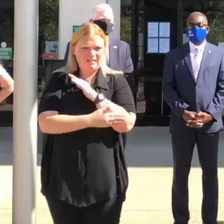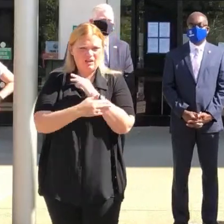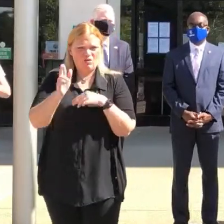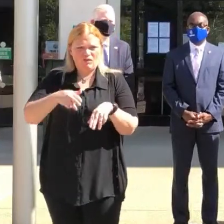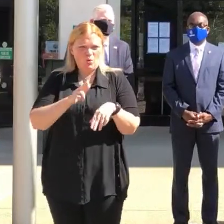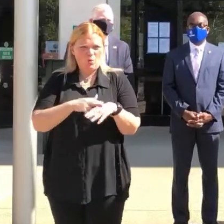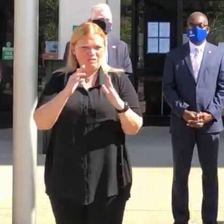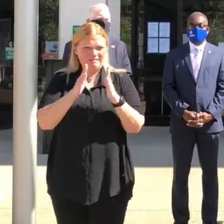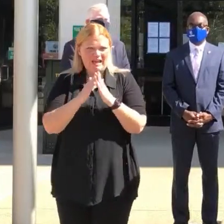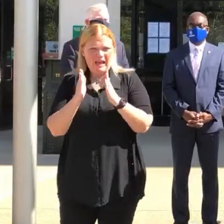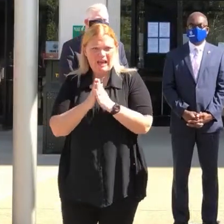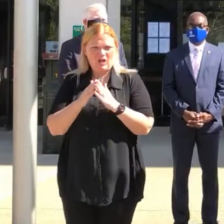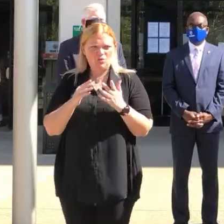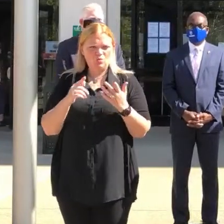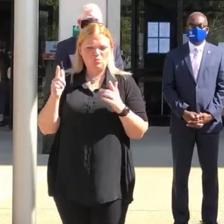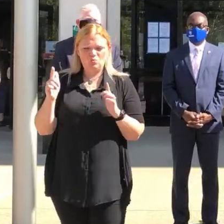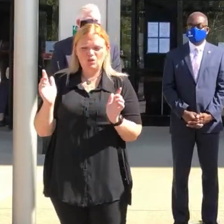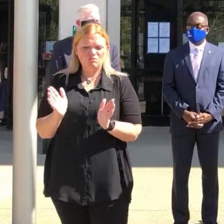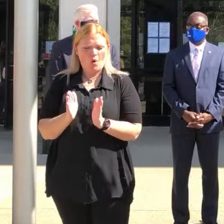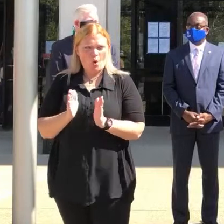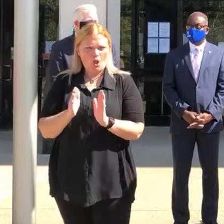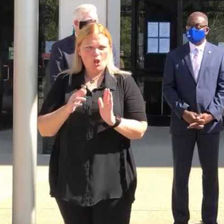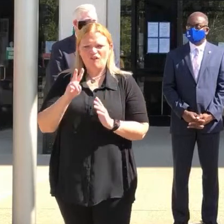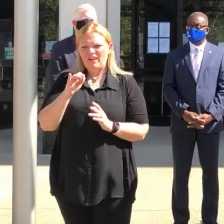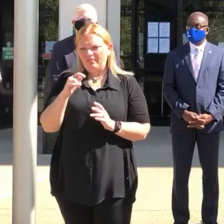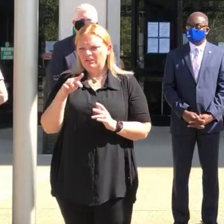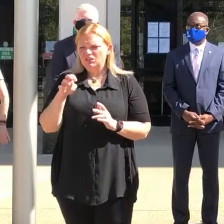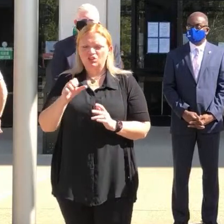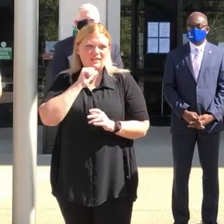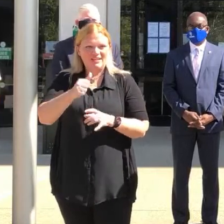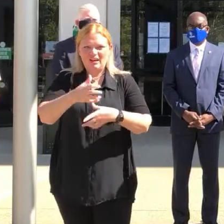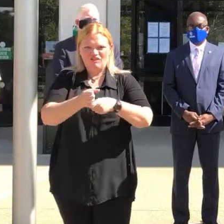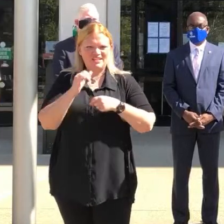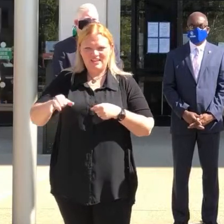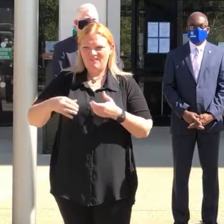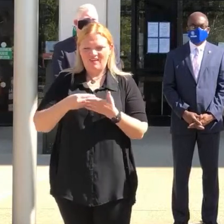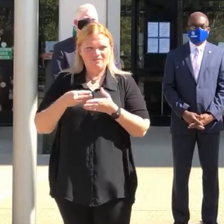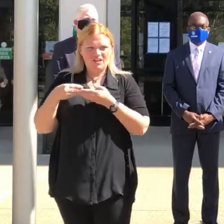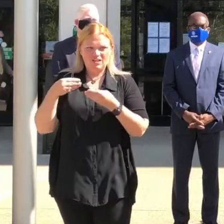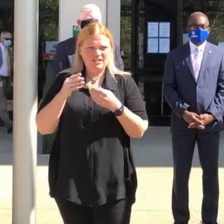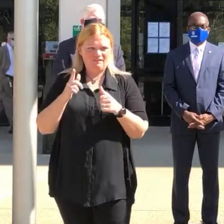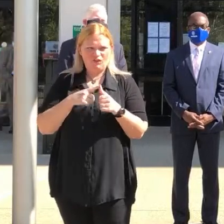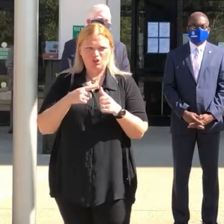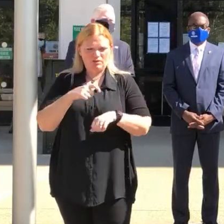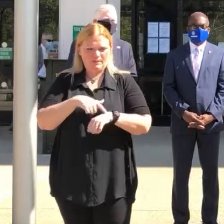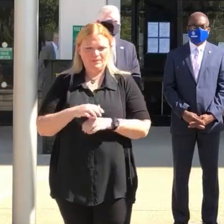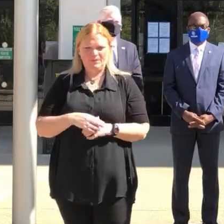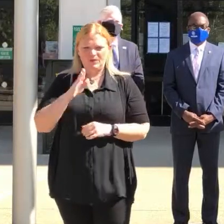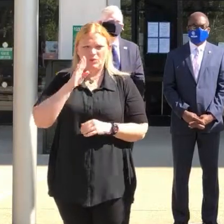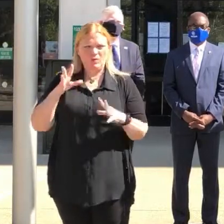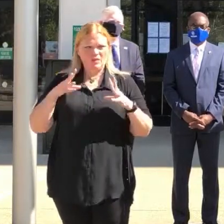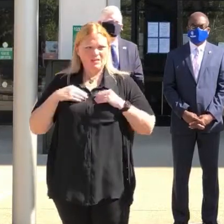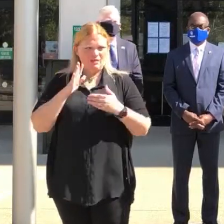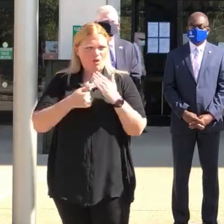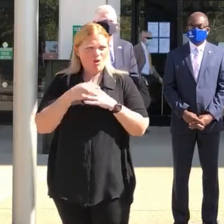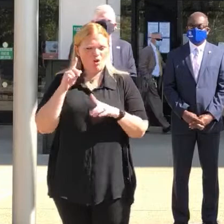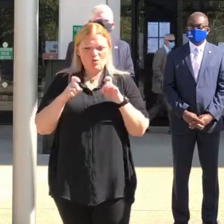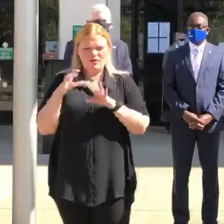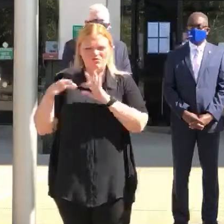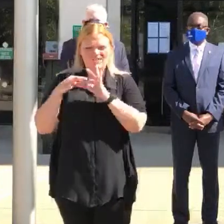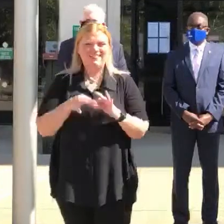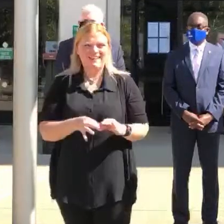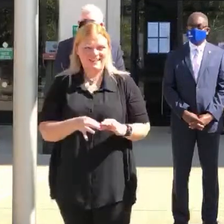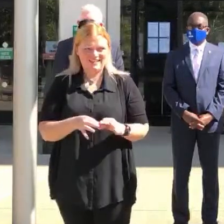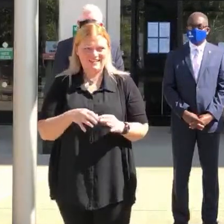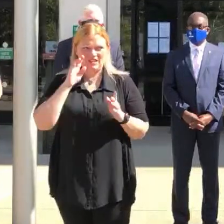well as towns, cities, smaller cities and villages who did not receive CARES Act funding in the first round. We'll call questions related to this here.